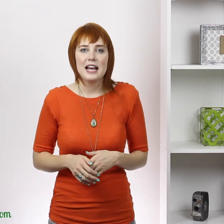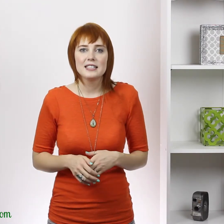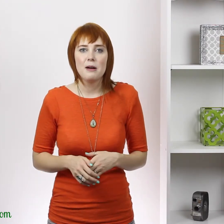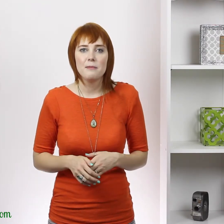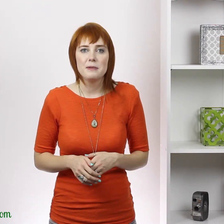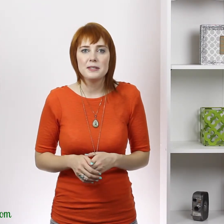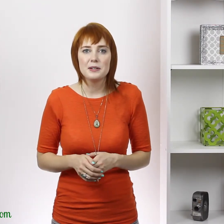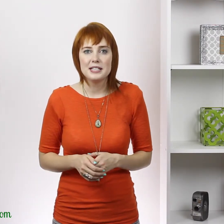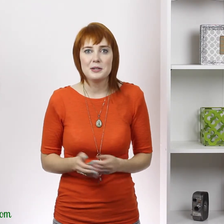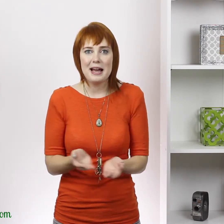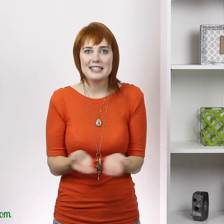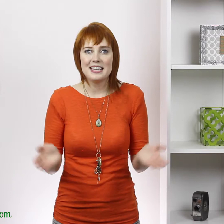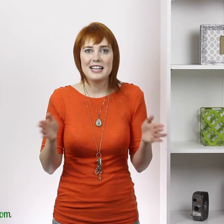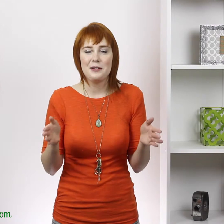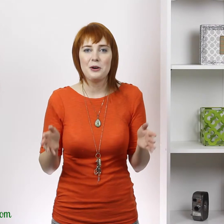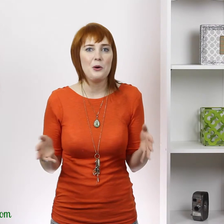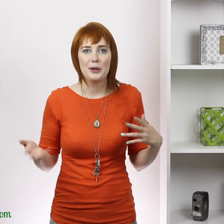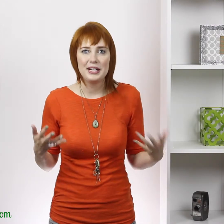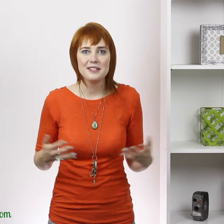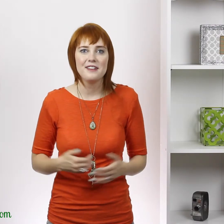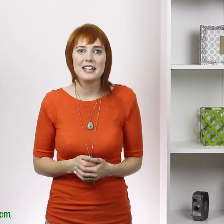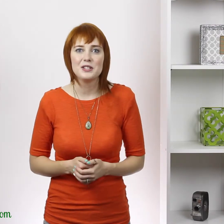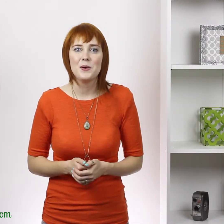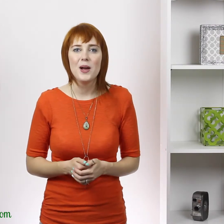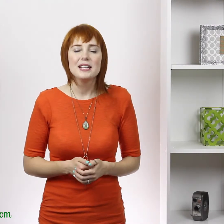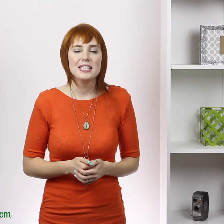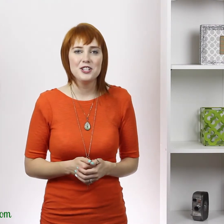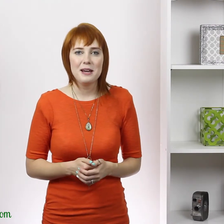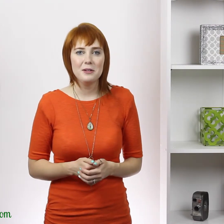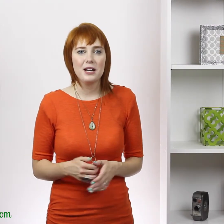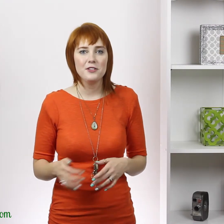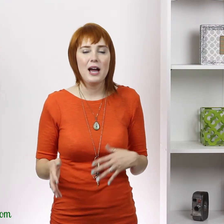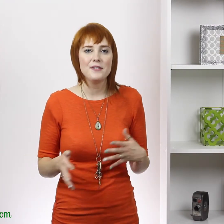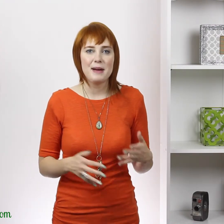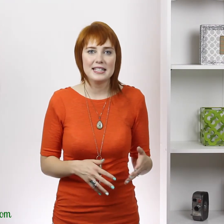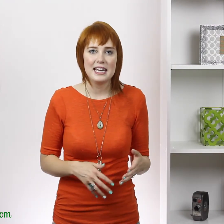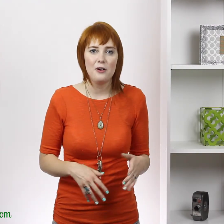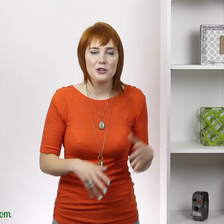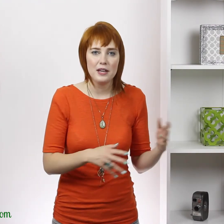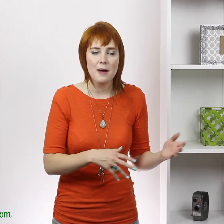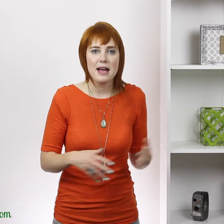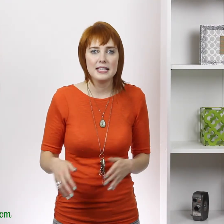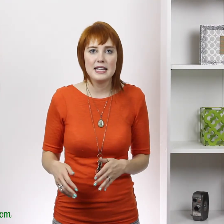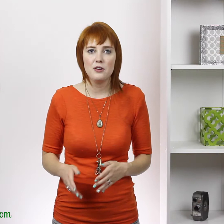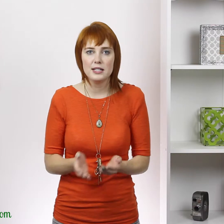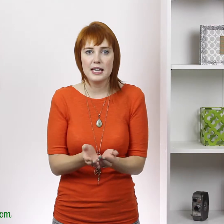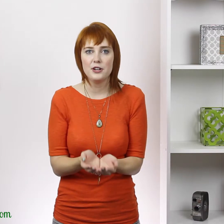even ask about maybe it's their Easter basket and they want to know where it is and find it. So teach your baby whenever you have a basket out or you get that basket down, can say